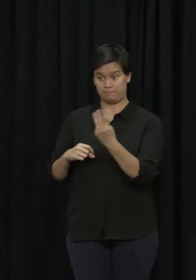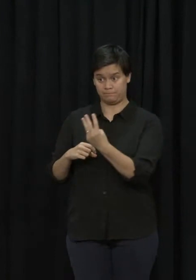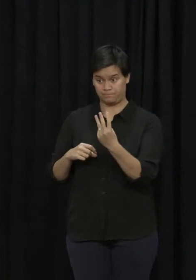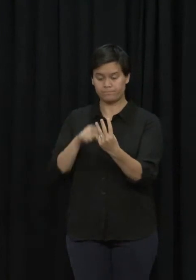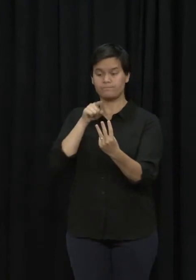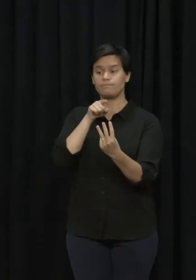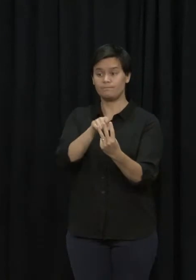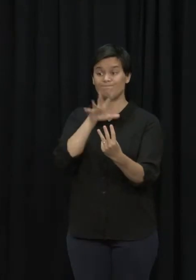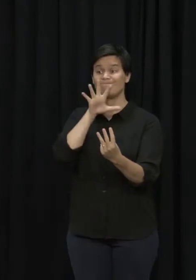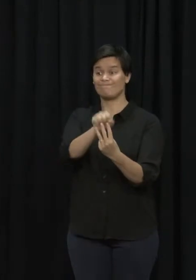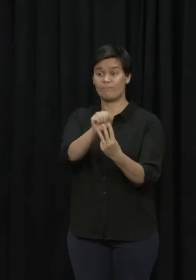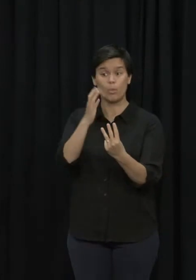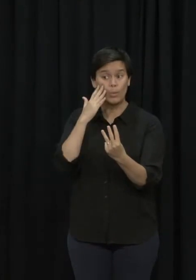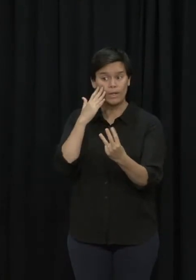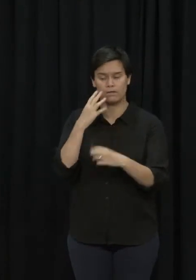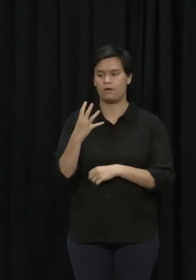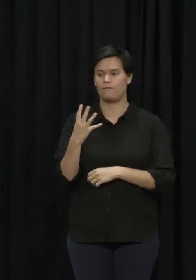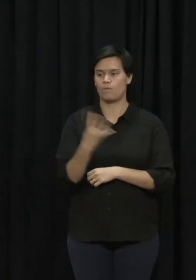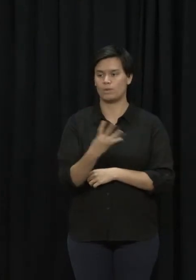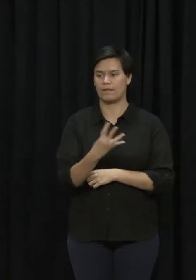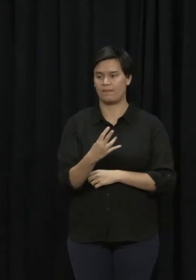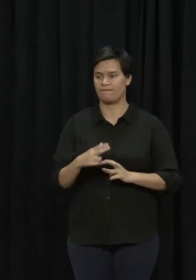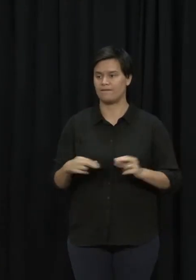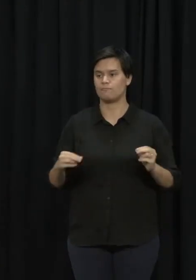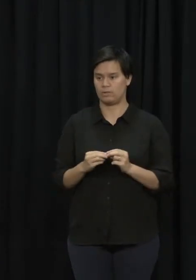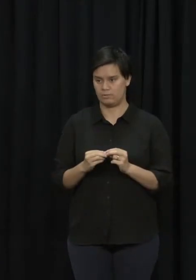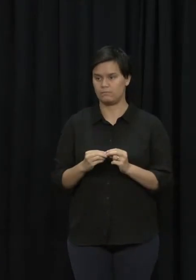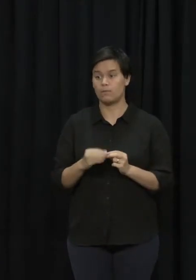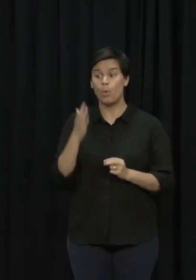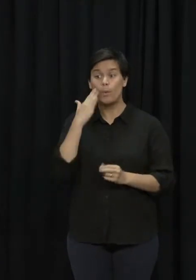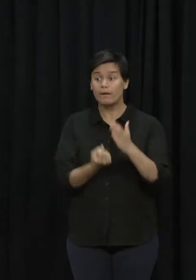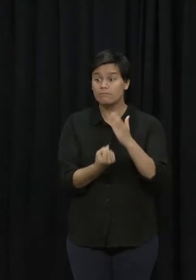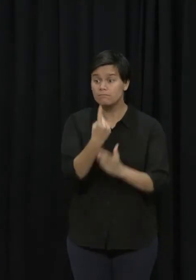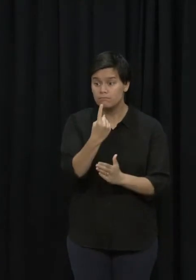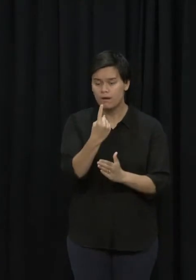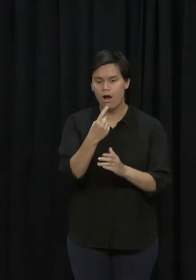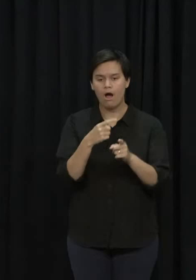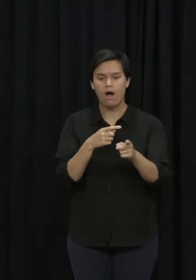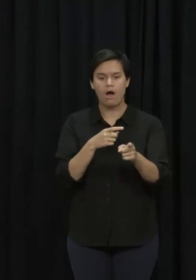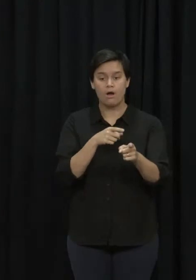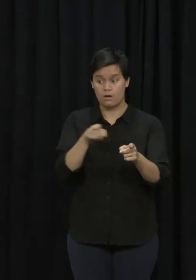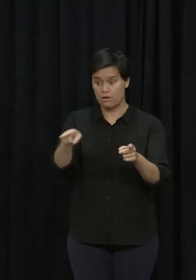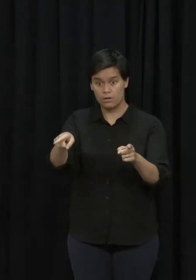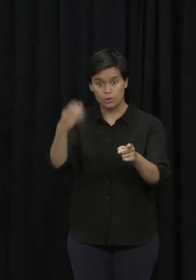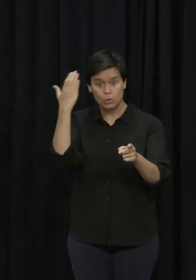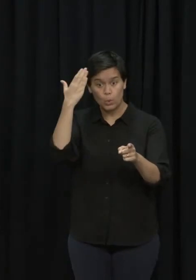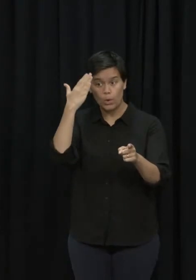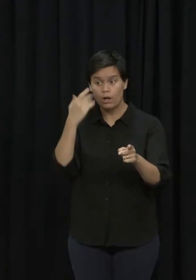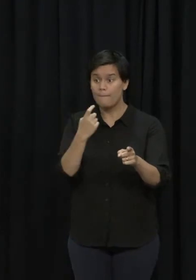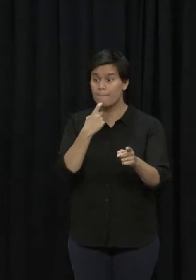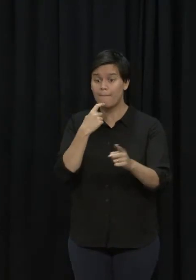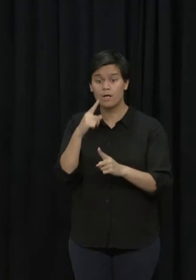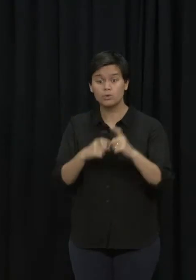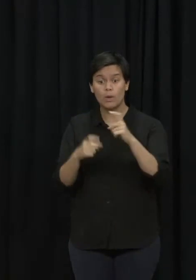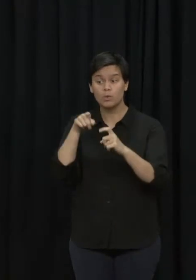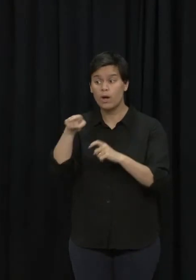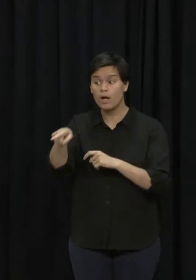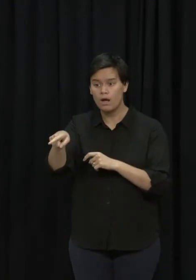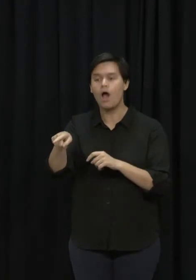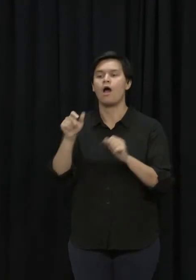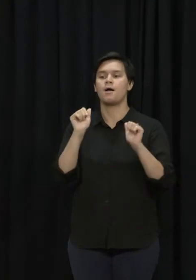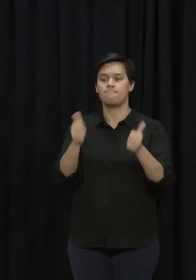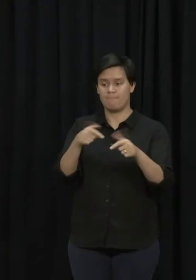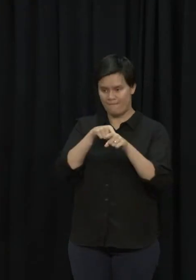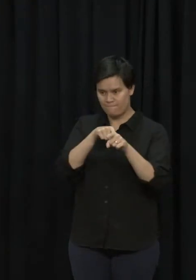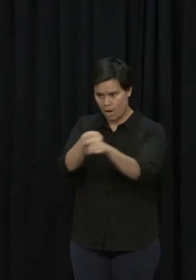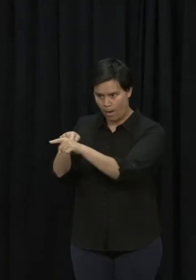on 14th of February. Immediately, the school was identified as a place where there were close contacts. Those close contacts, of which there